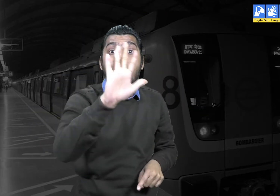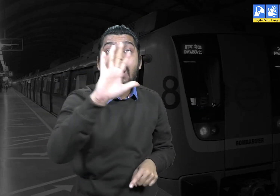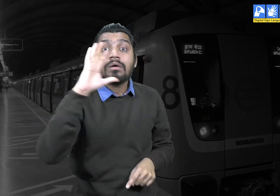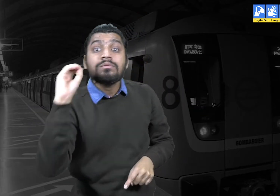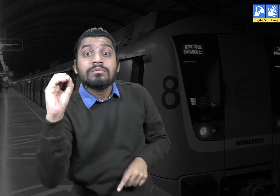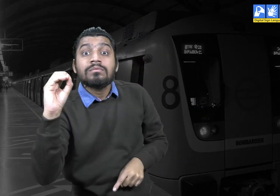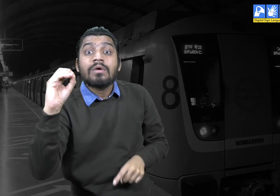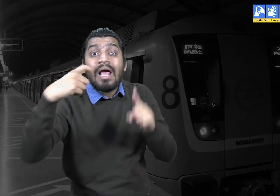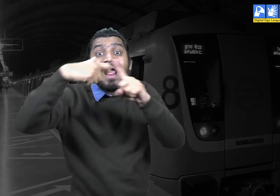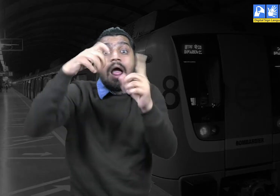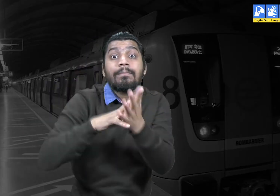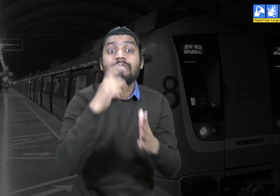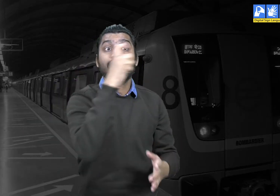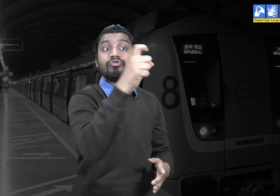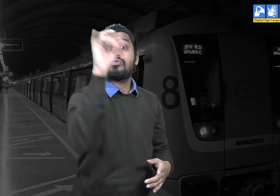150 bridges.